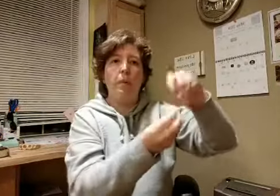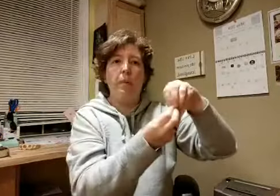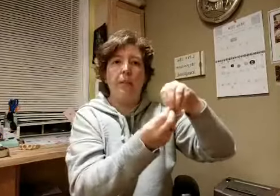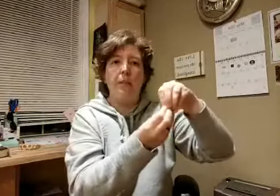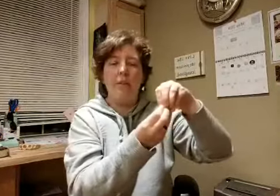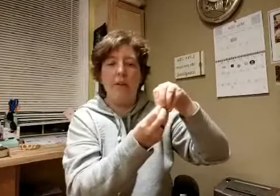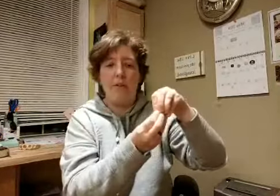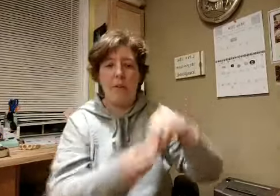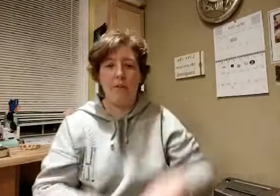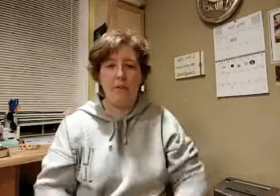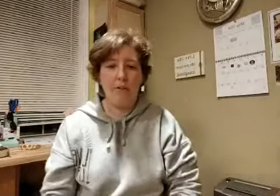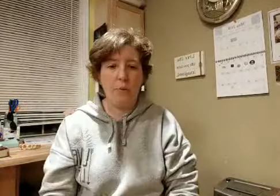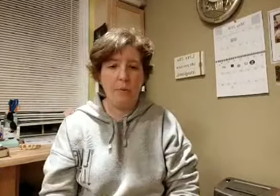place to another and causing a storm.